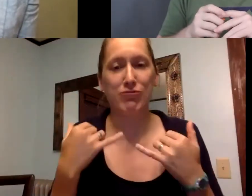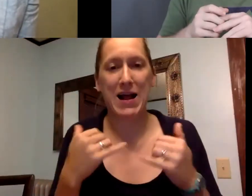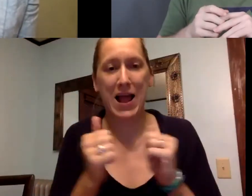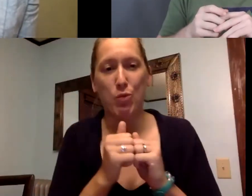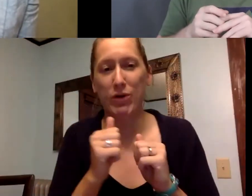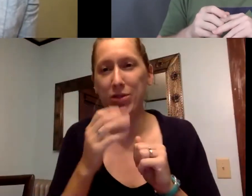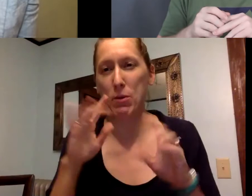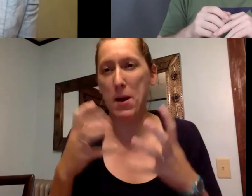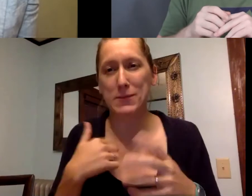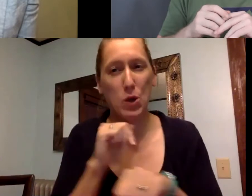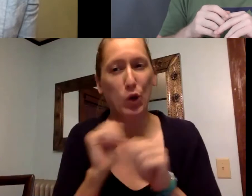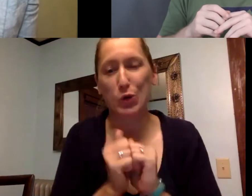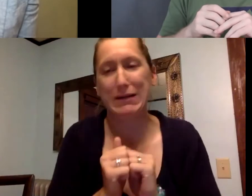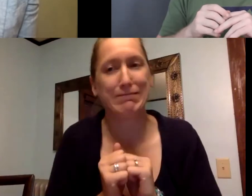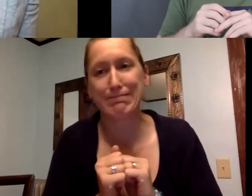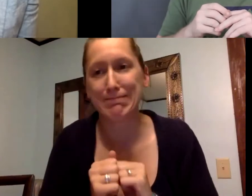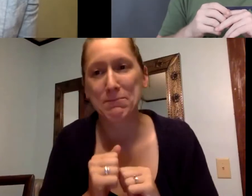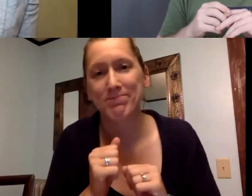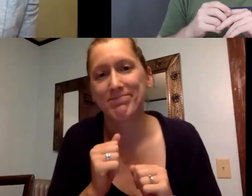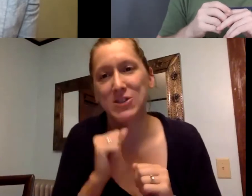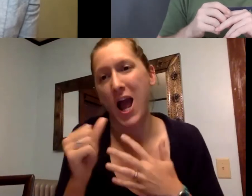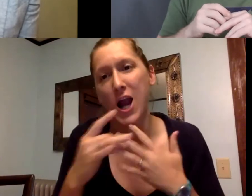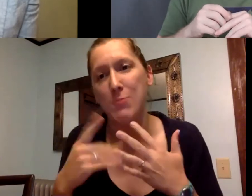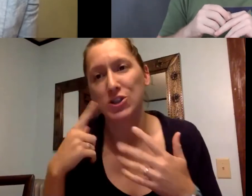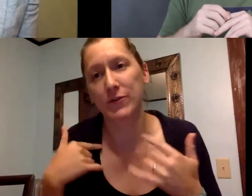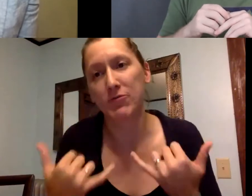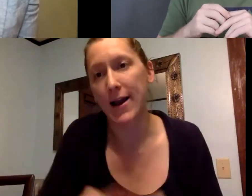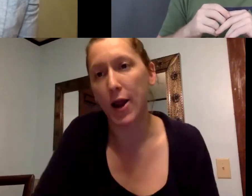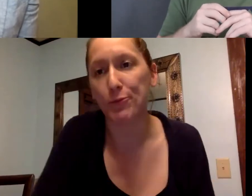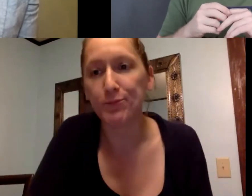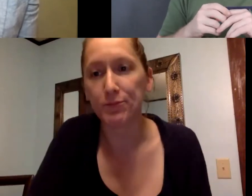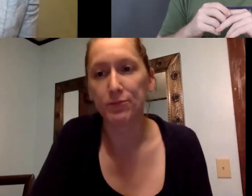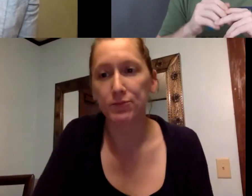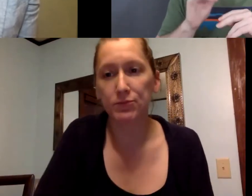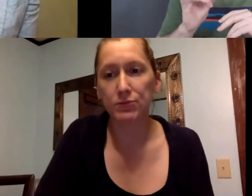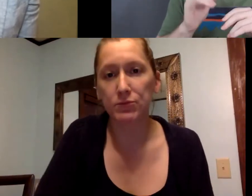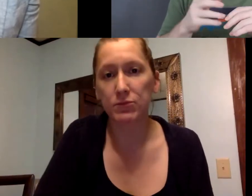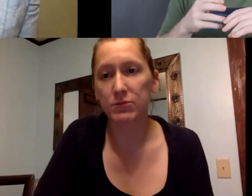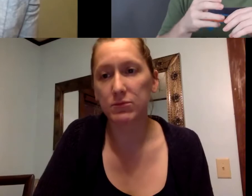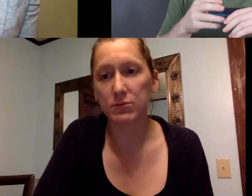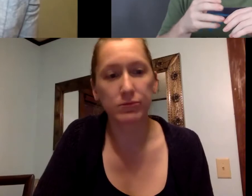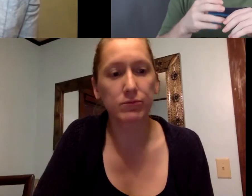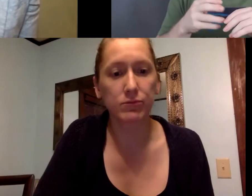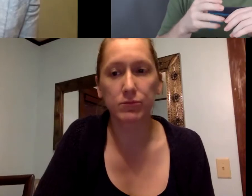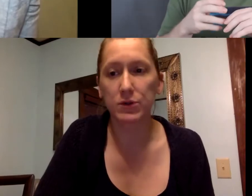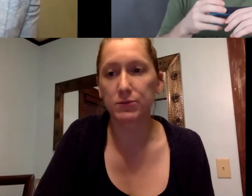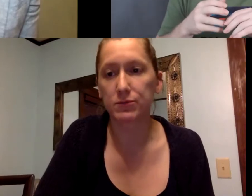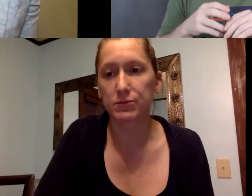Yes, generally right now I'm not in person and just in terms of the population that I work, so that's not an option for me to be in person.